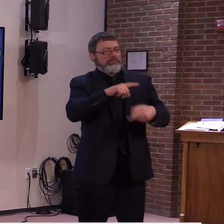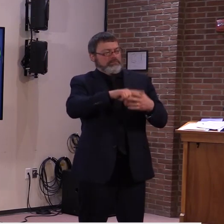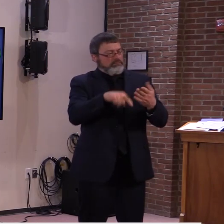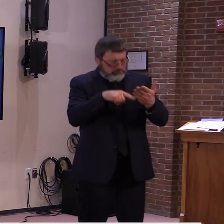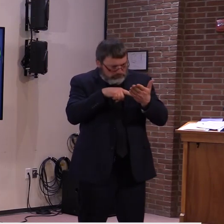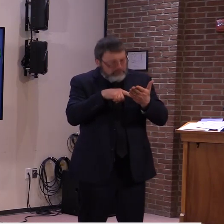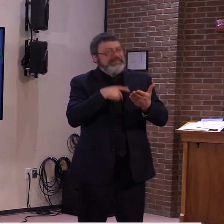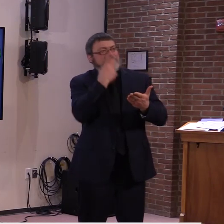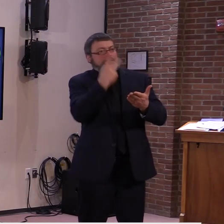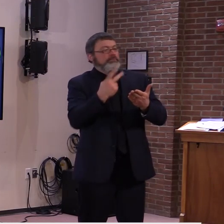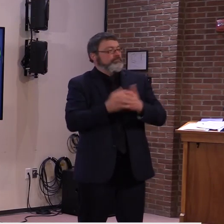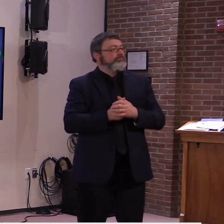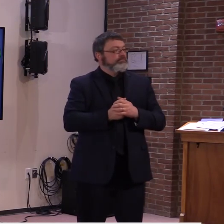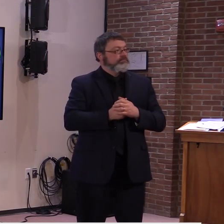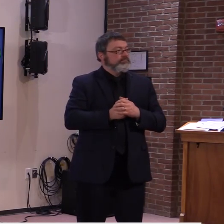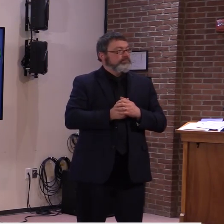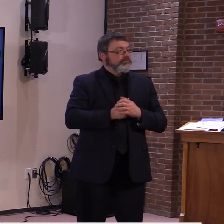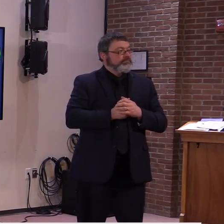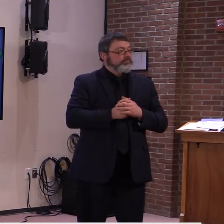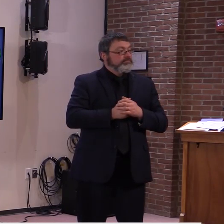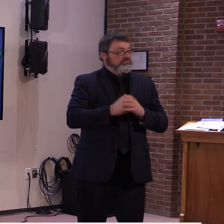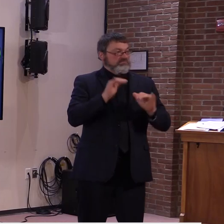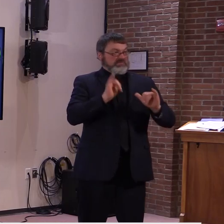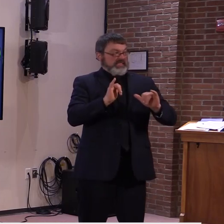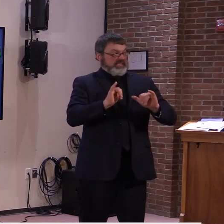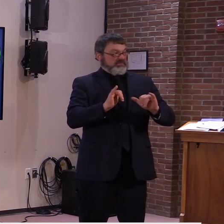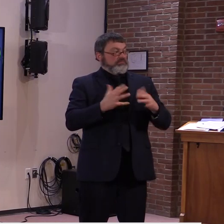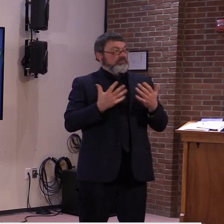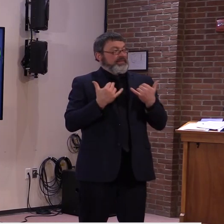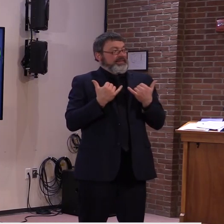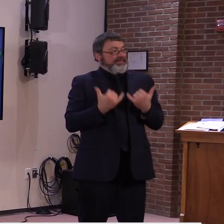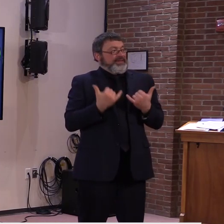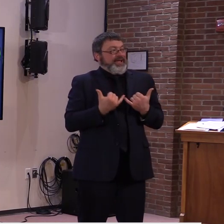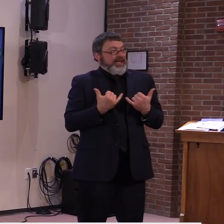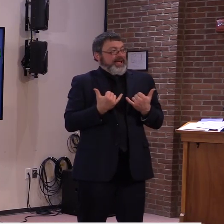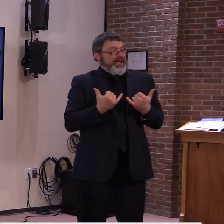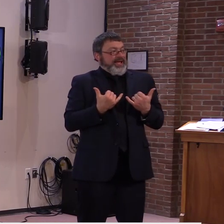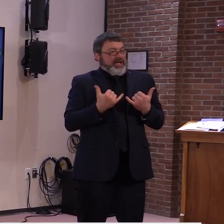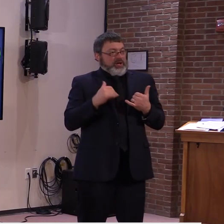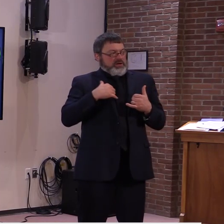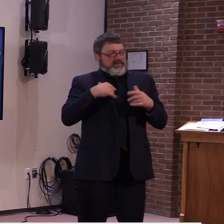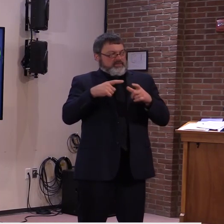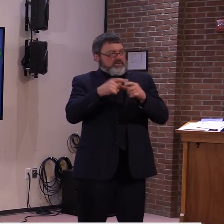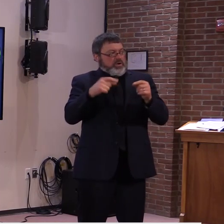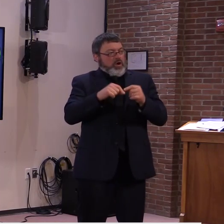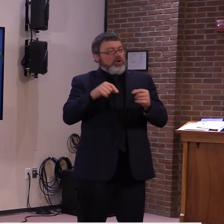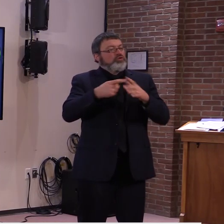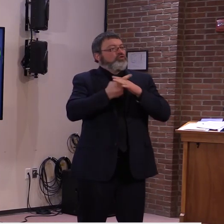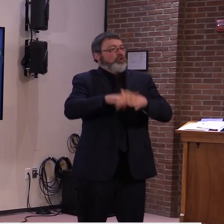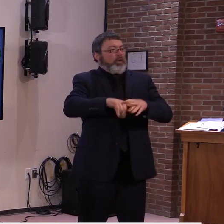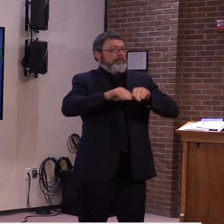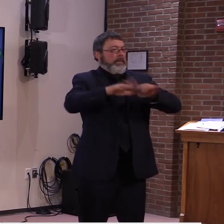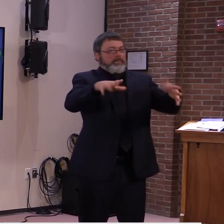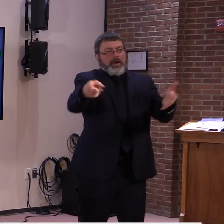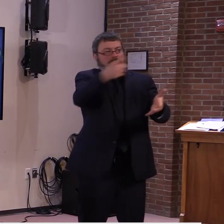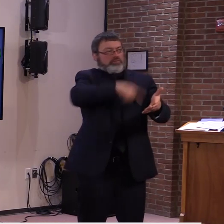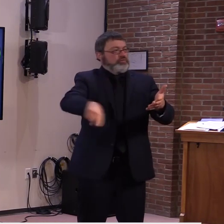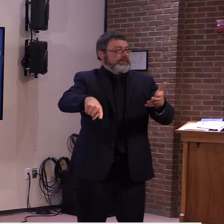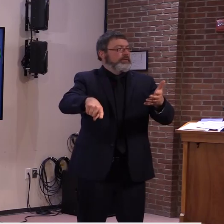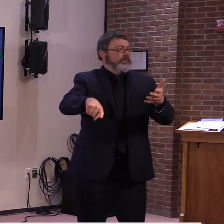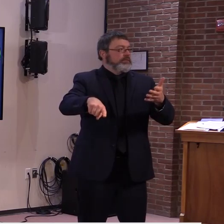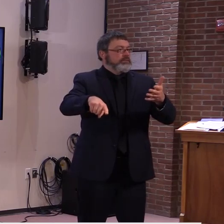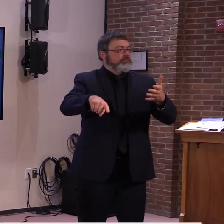cards, the distribution is scheduled for early next week. And as I said,